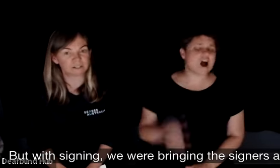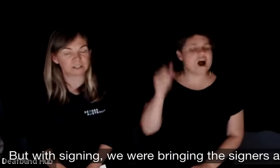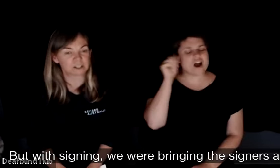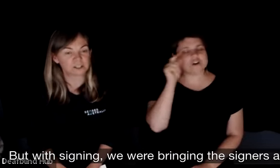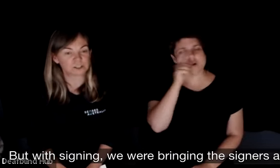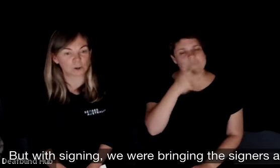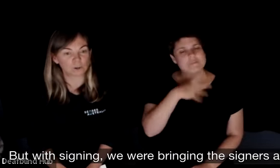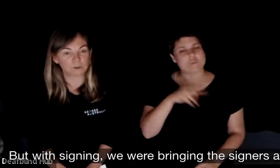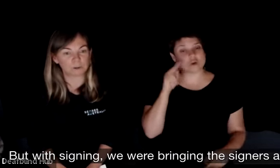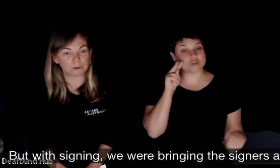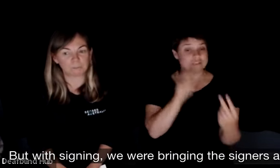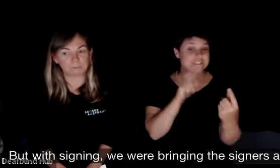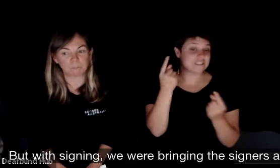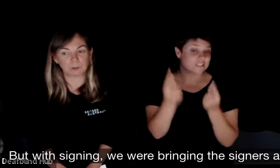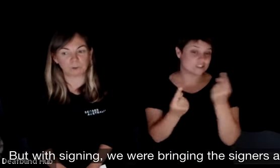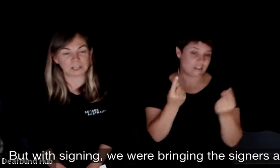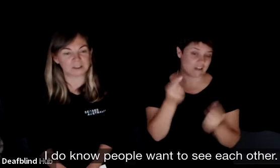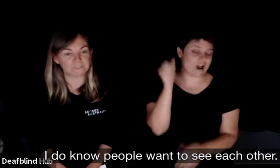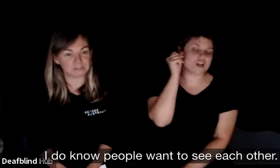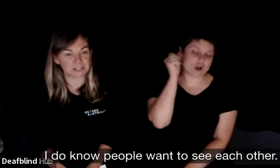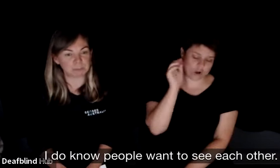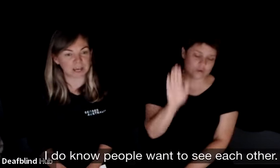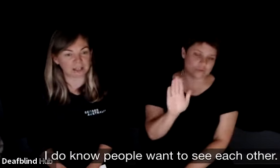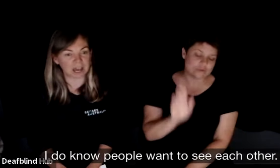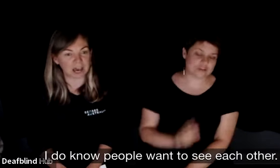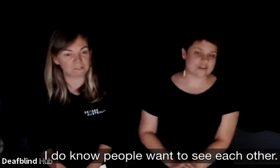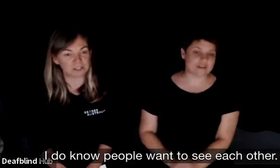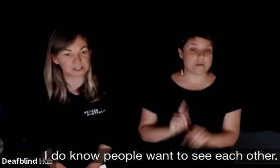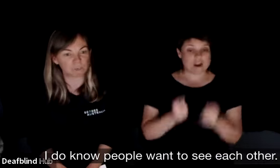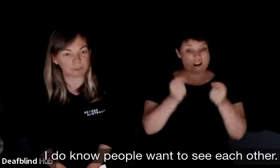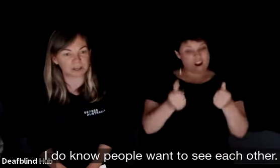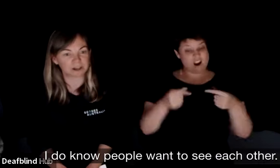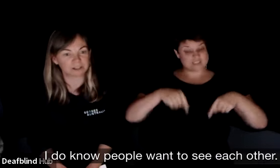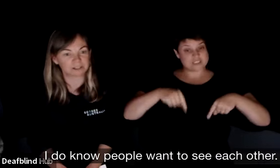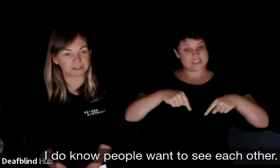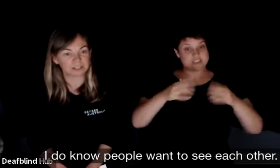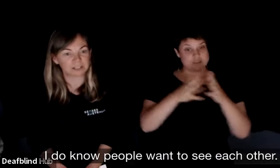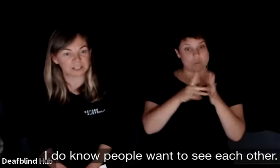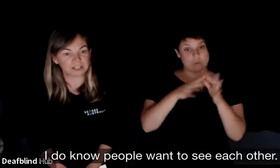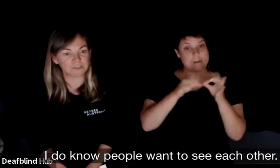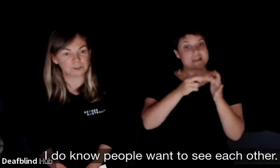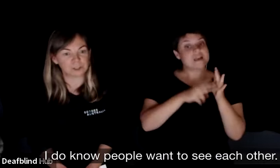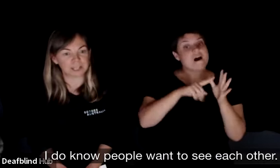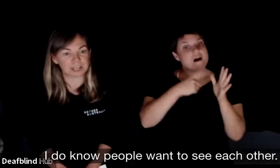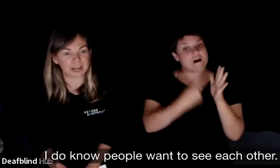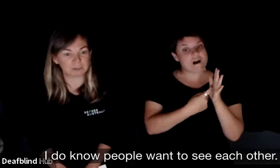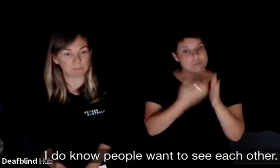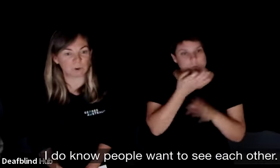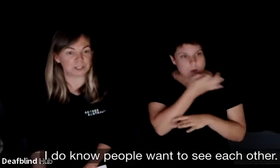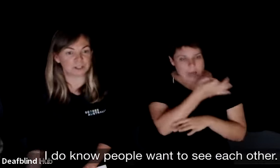other, so we will get feedback after this webinar if you